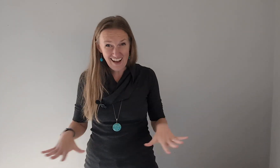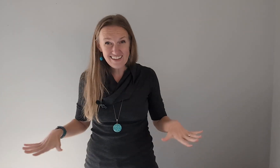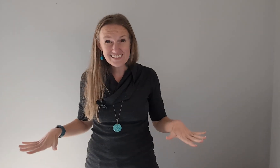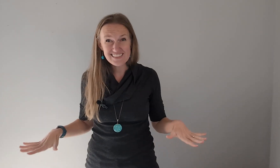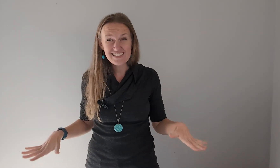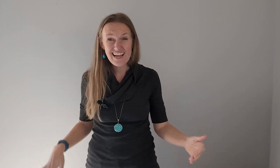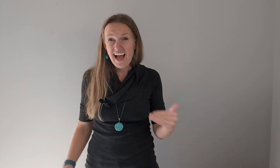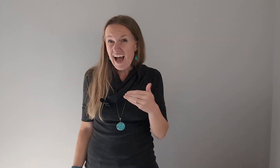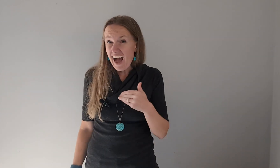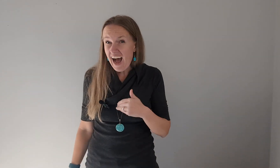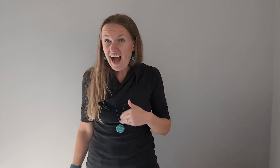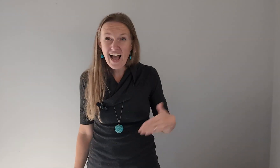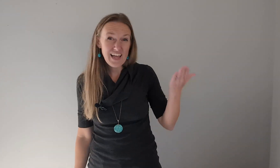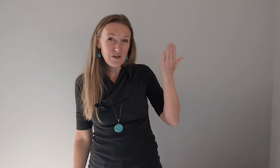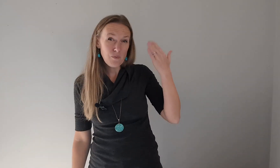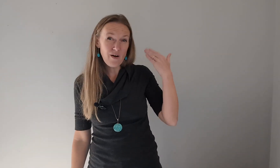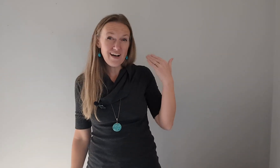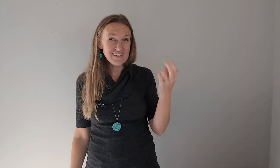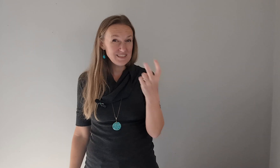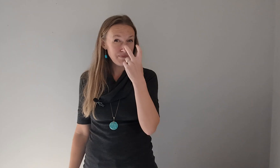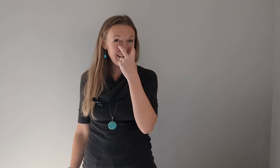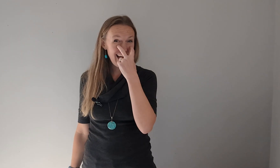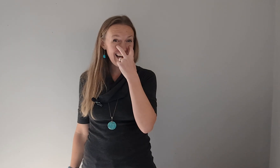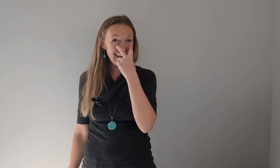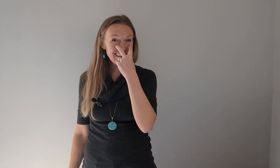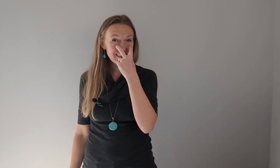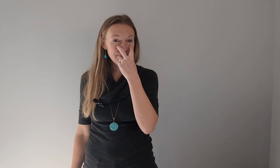lost. I was blind.